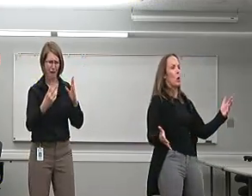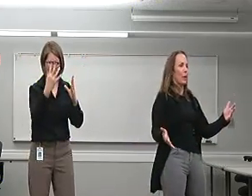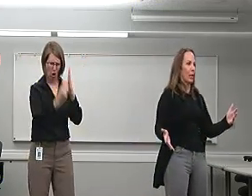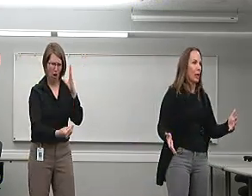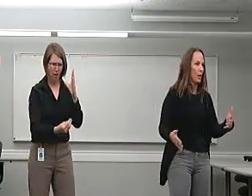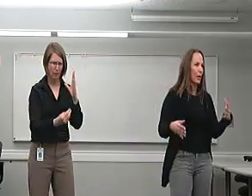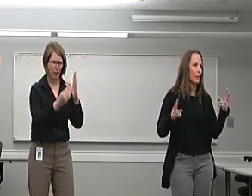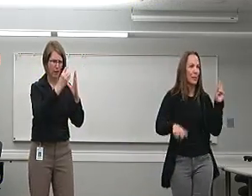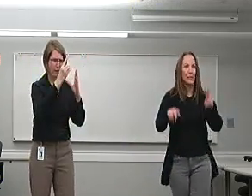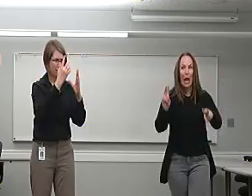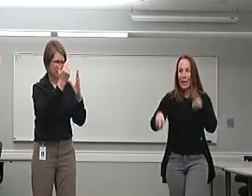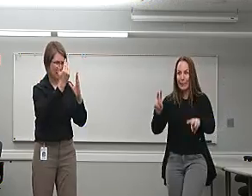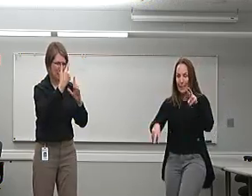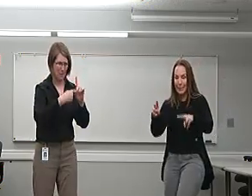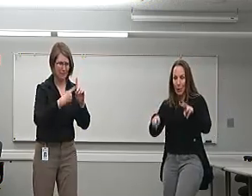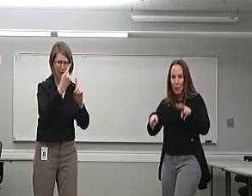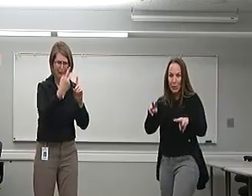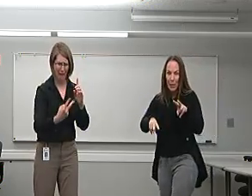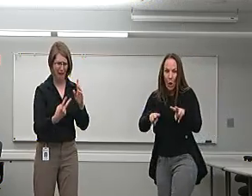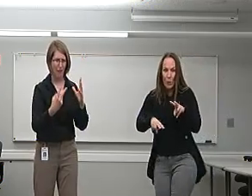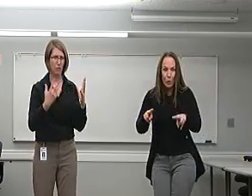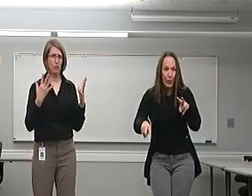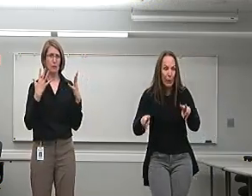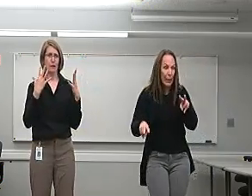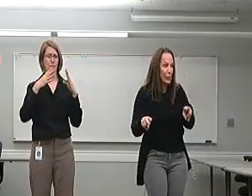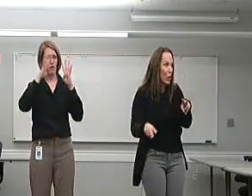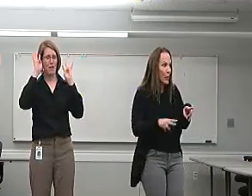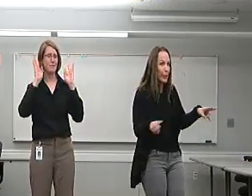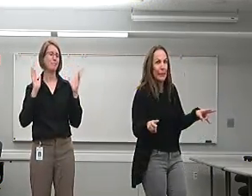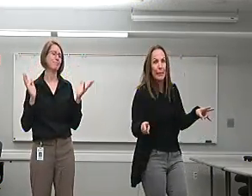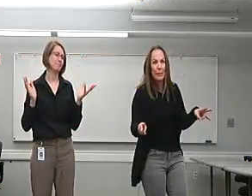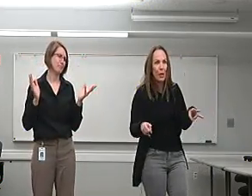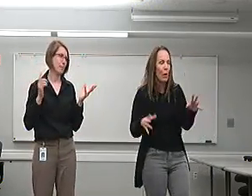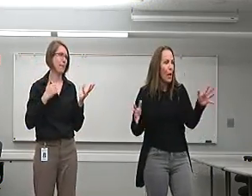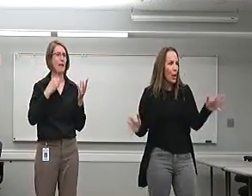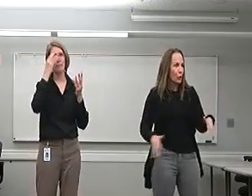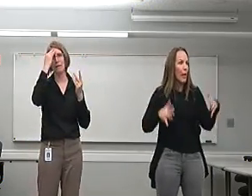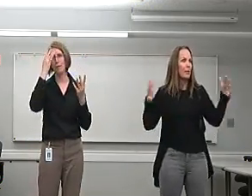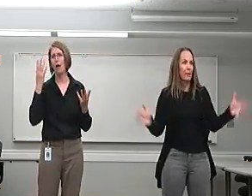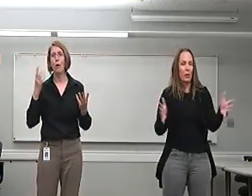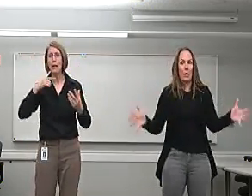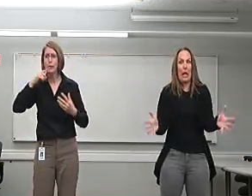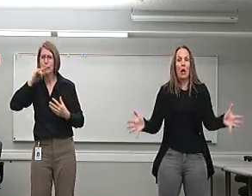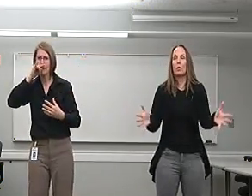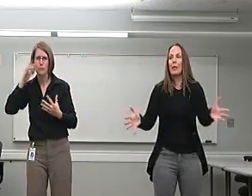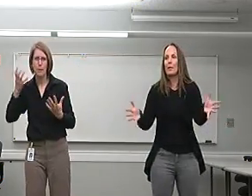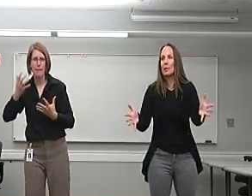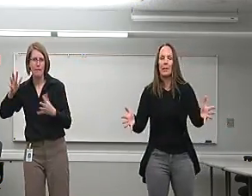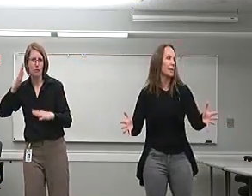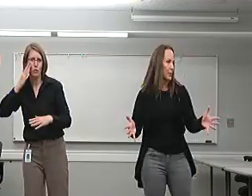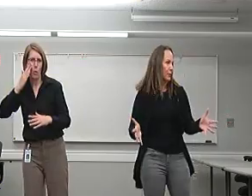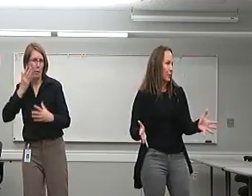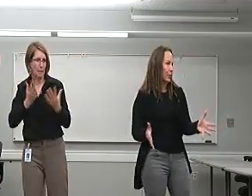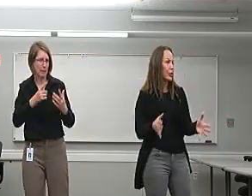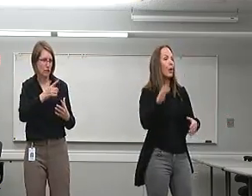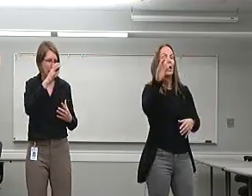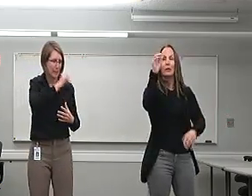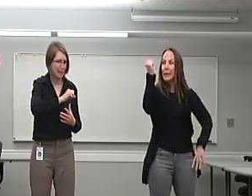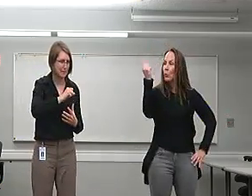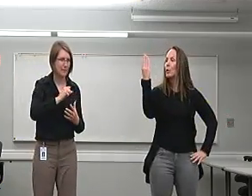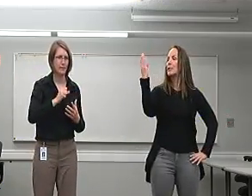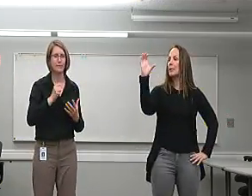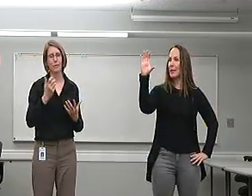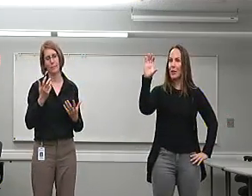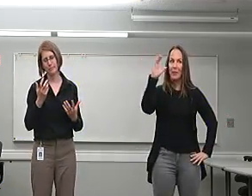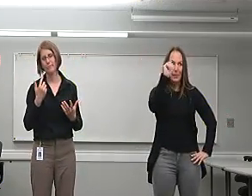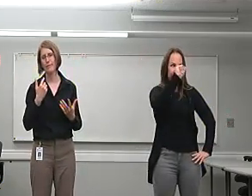just assessing, what do hearing kids know that Leah doesn't know? Trying to figure out, how do I get this in 0 to 3? So Leah would sit there. This